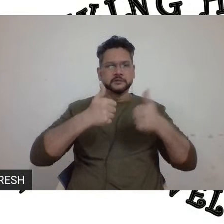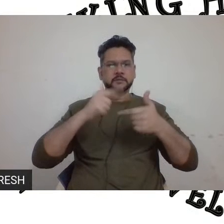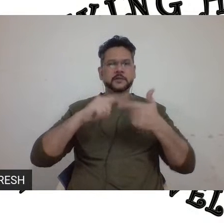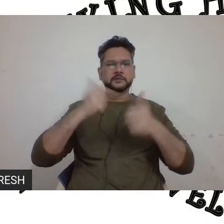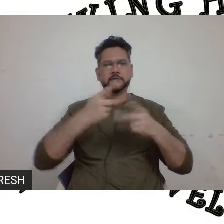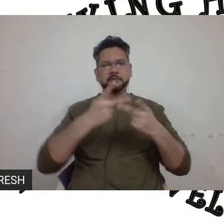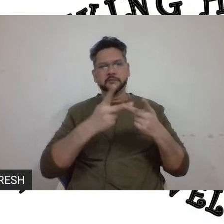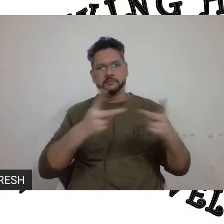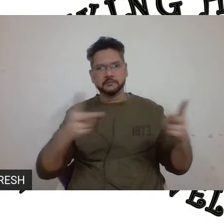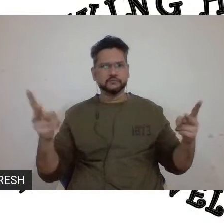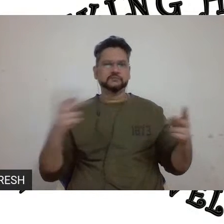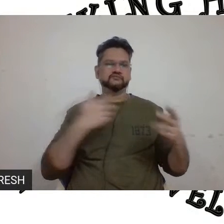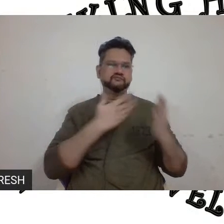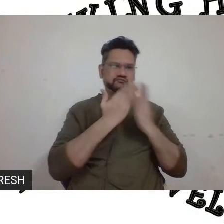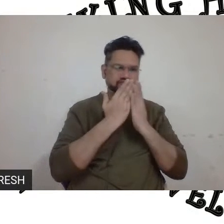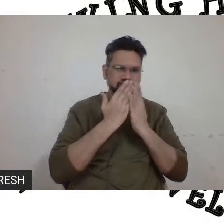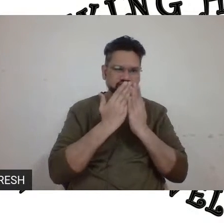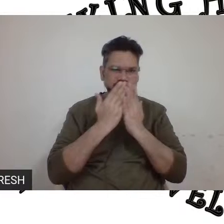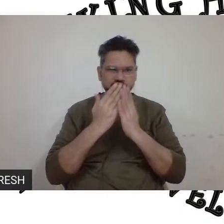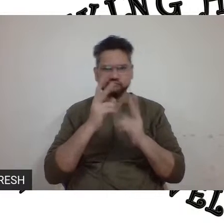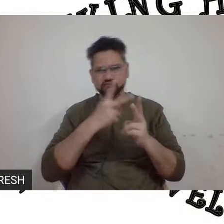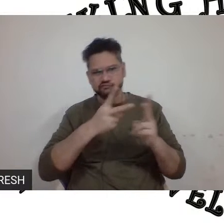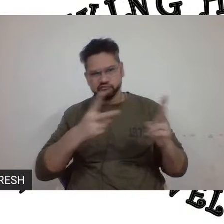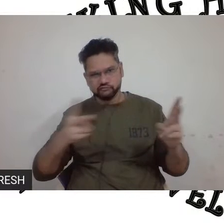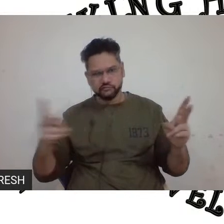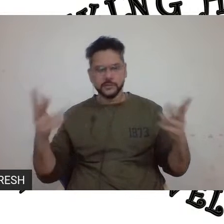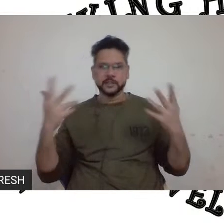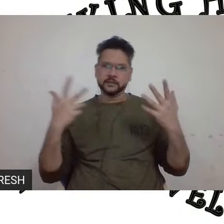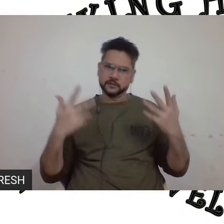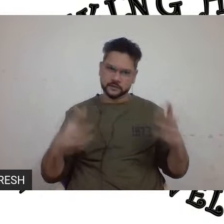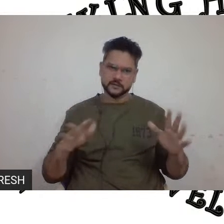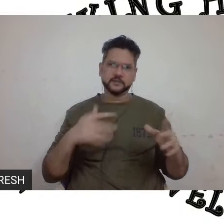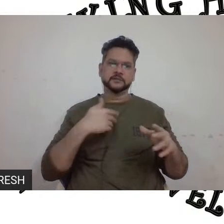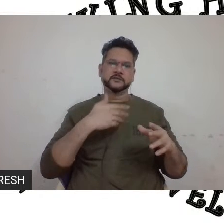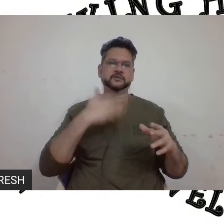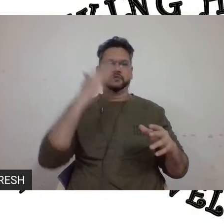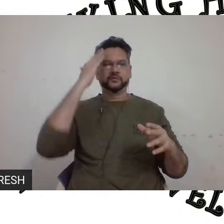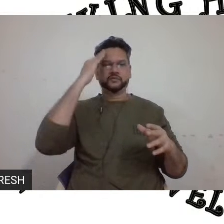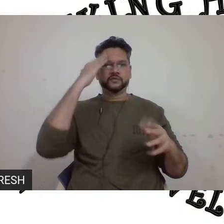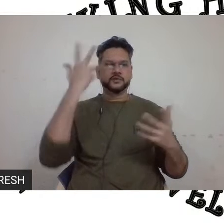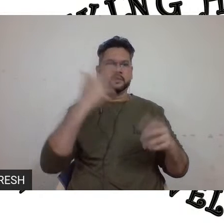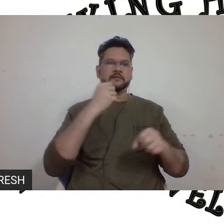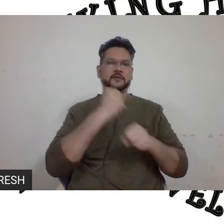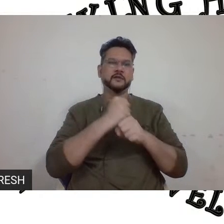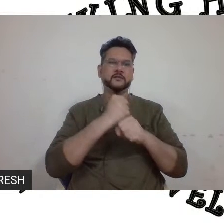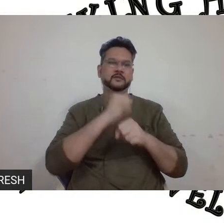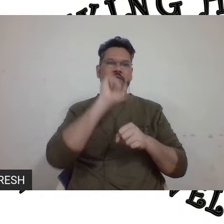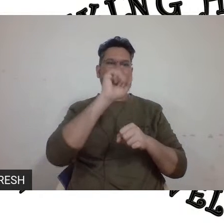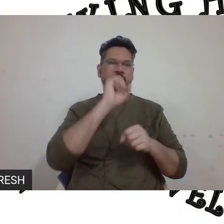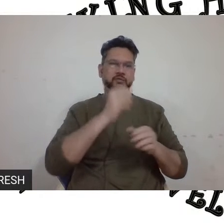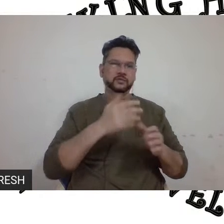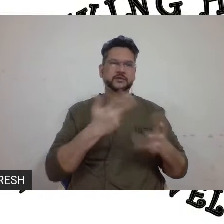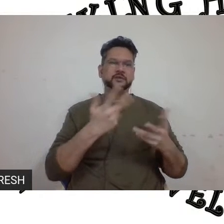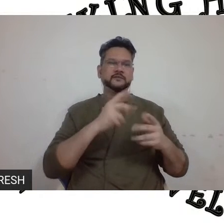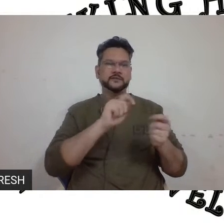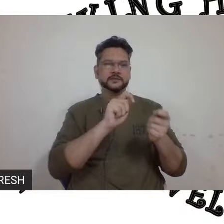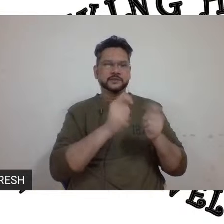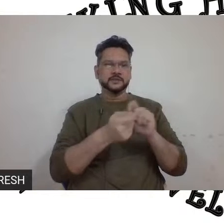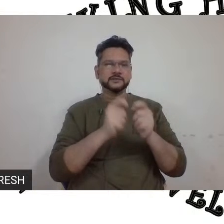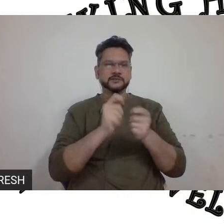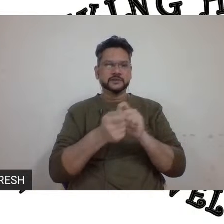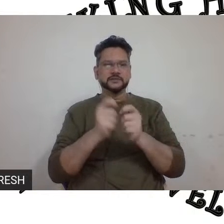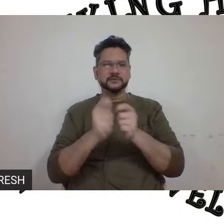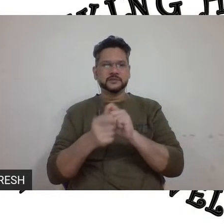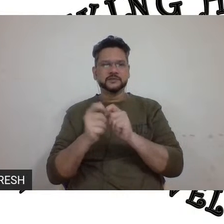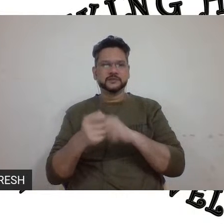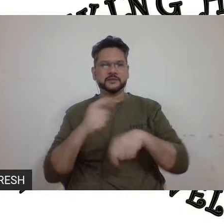how the government avenues have transitions for persons with disabilities over a period of time. So,